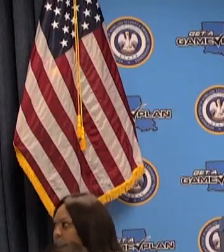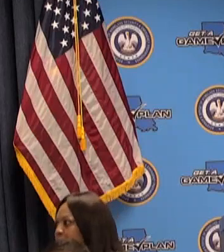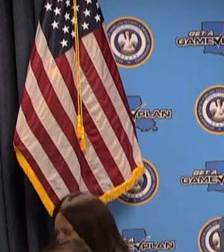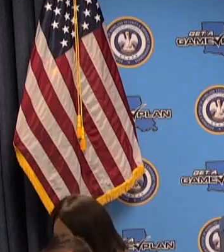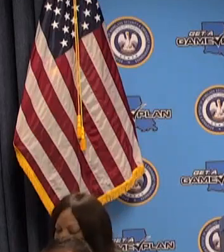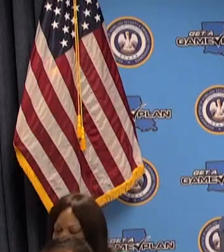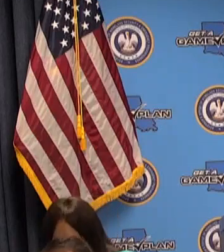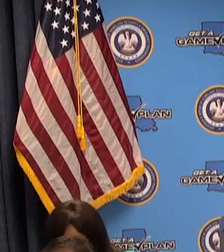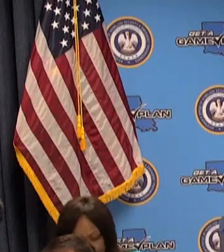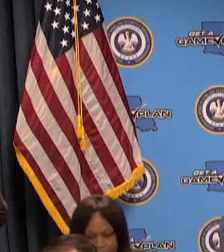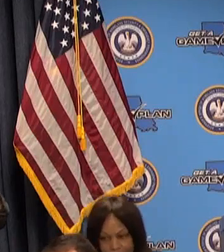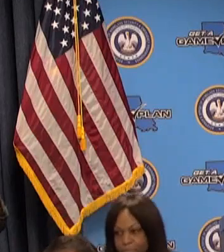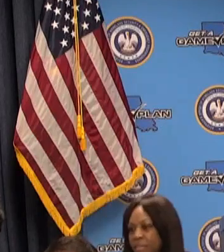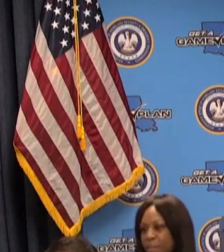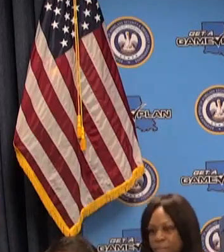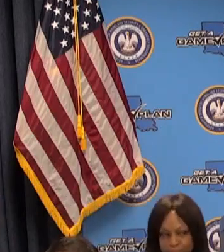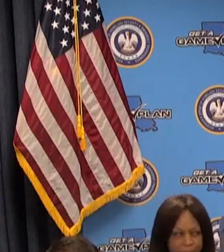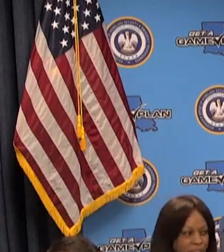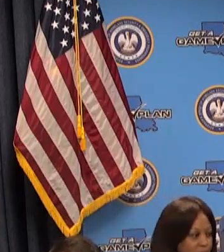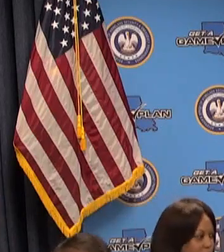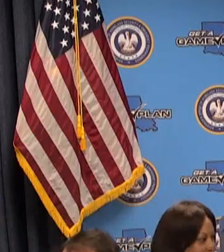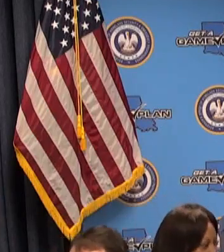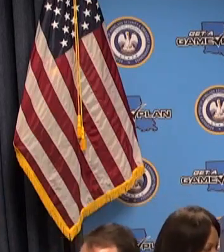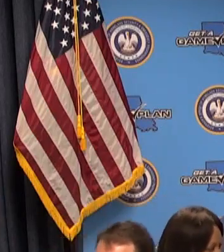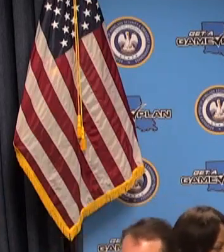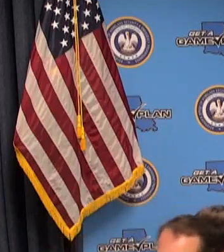I don't know, I just know like if we're looking at the.